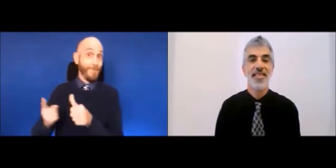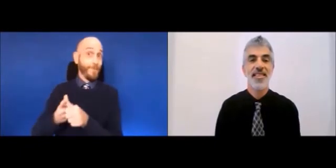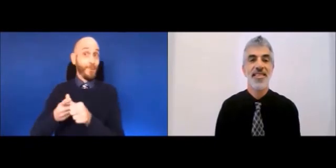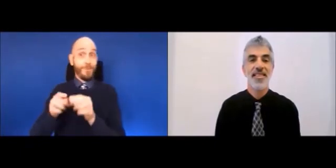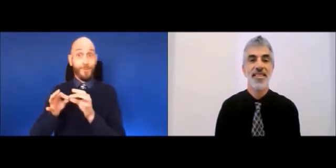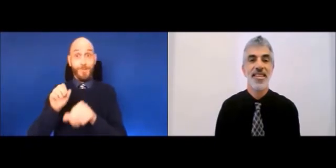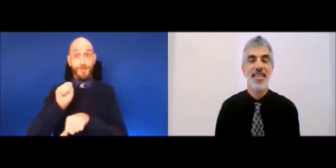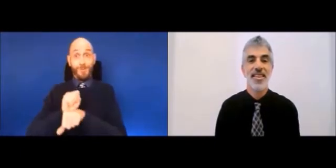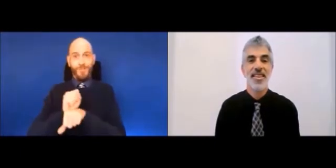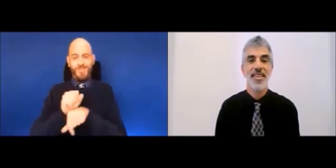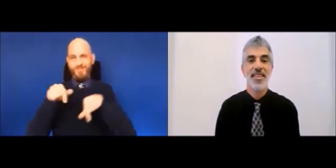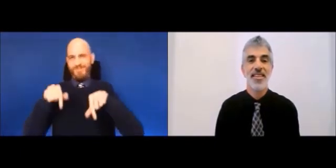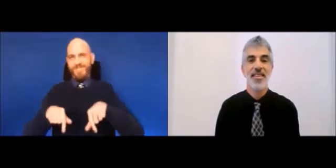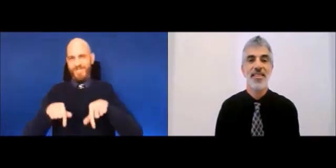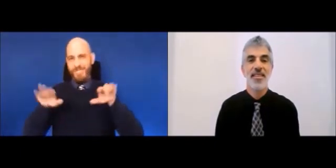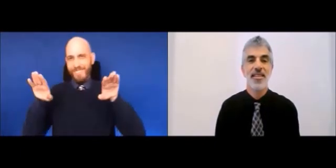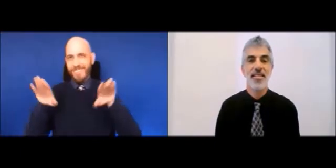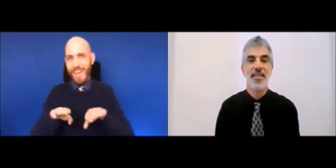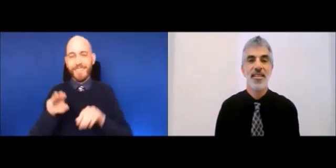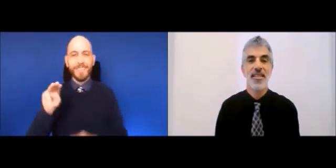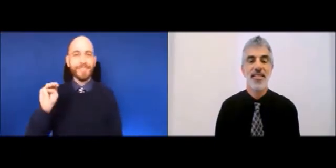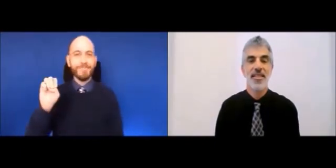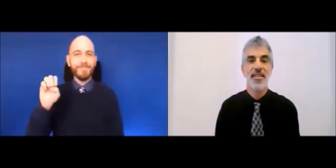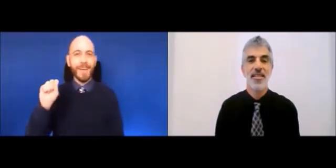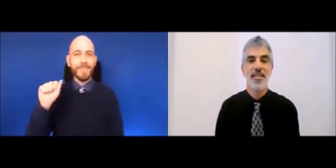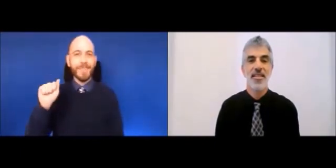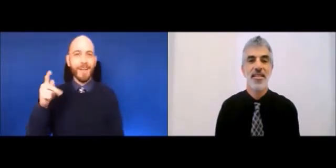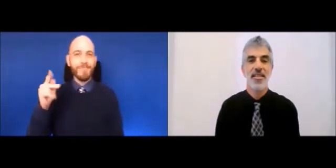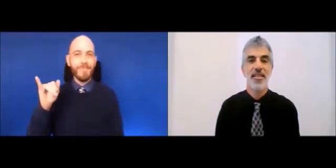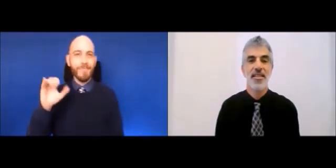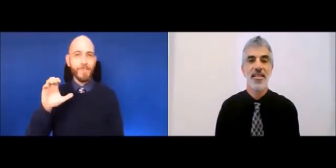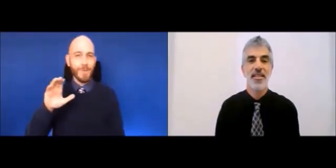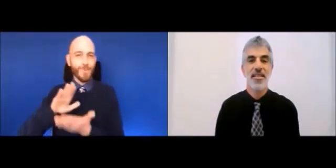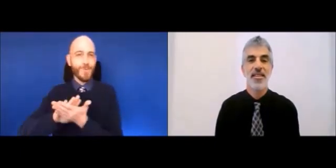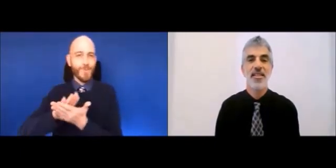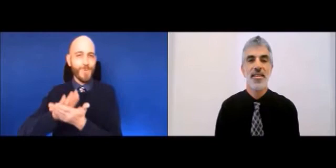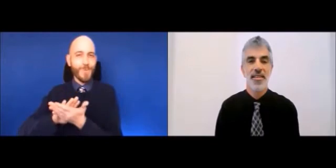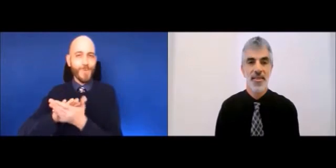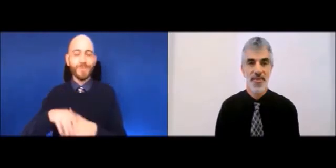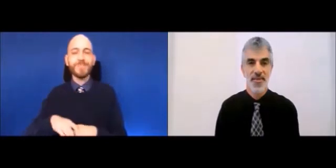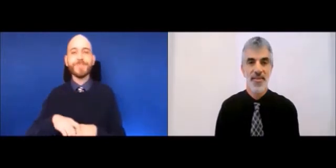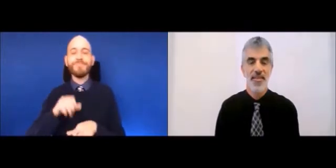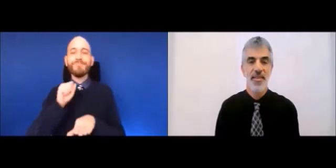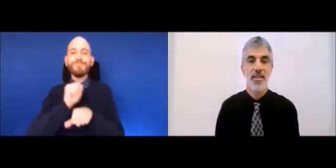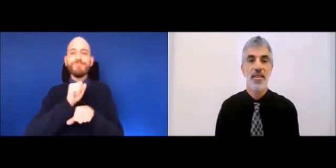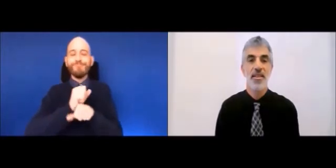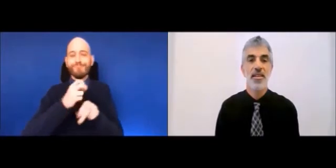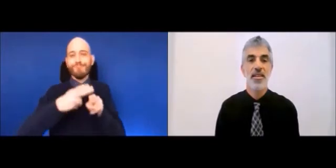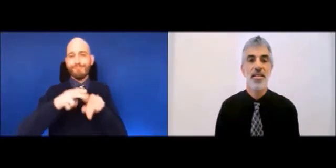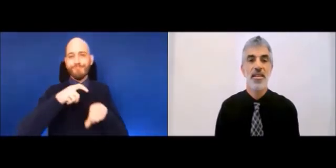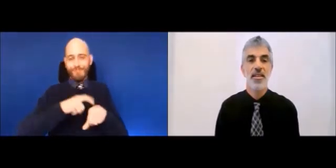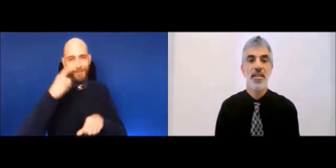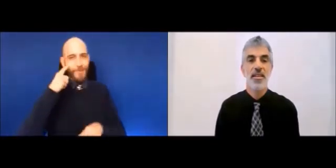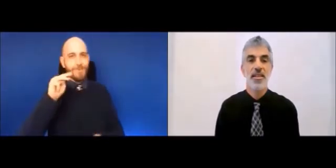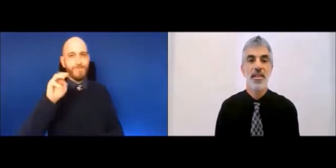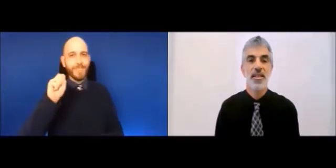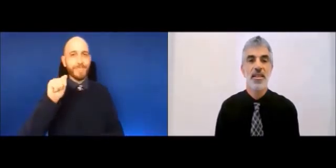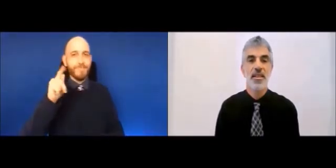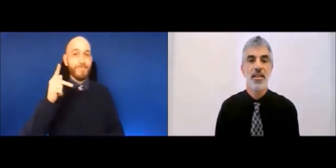After graduating from the University of Arizona, my first interpreting position was here in the Valley with Mesa Public Schools.